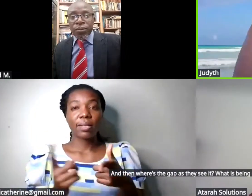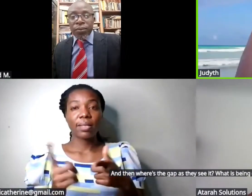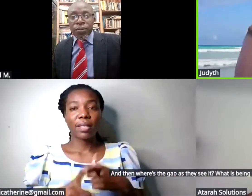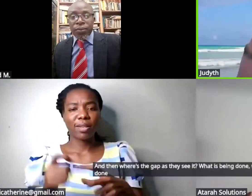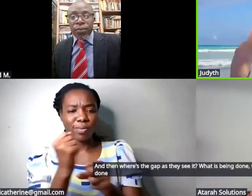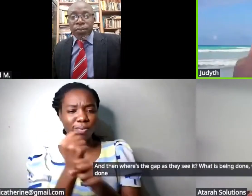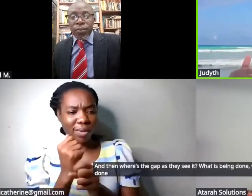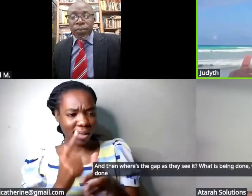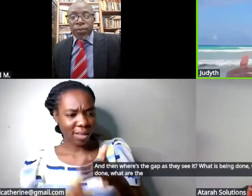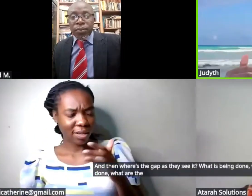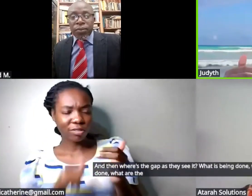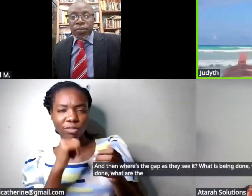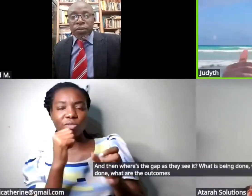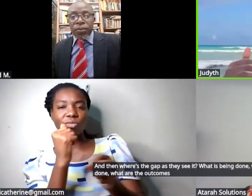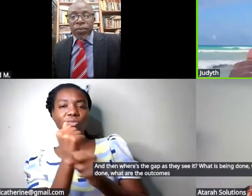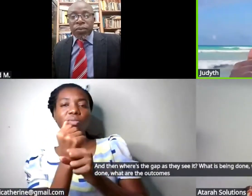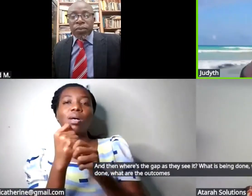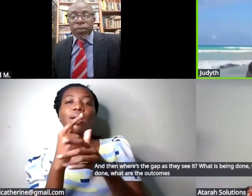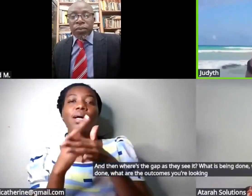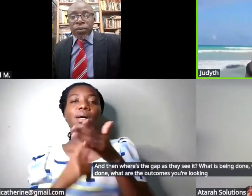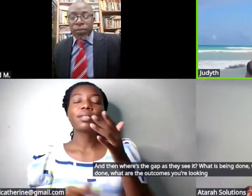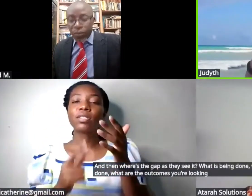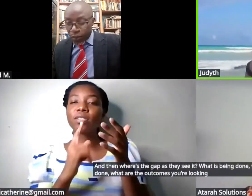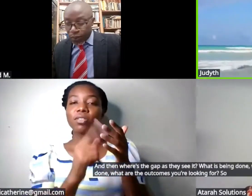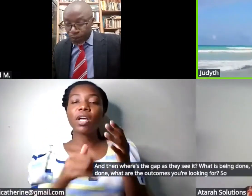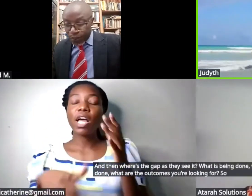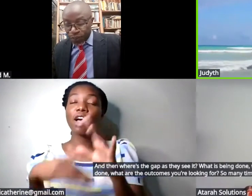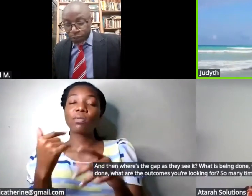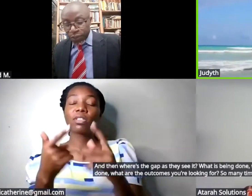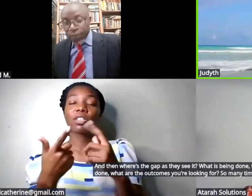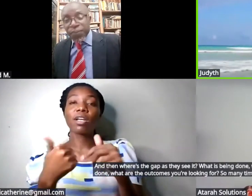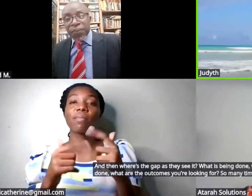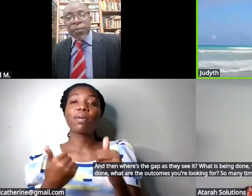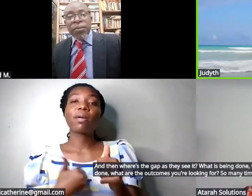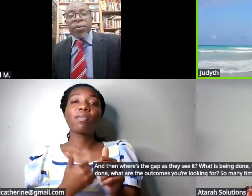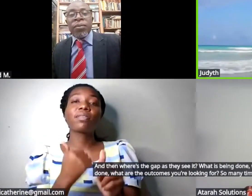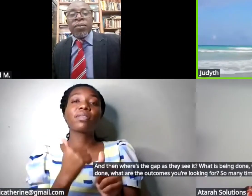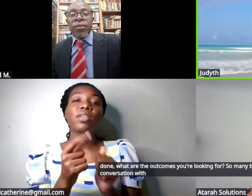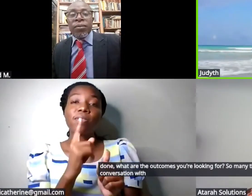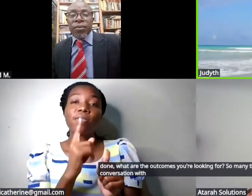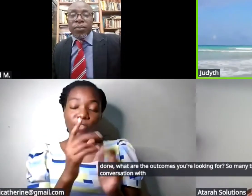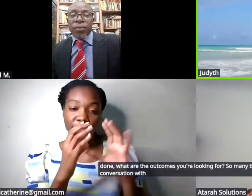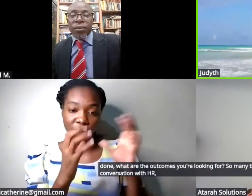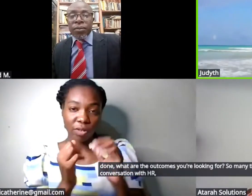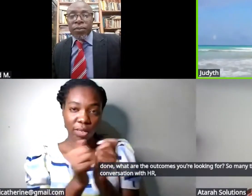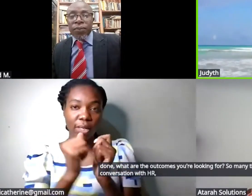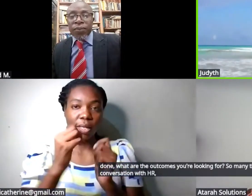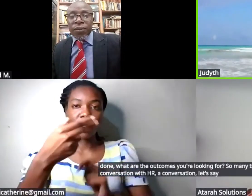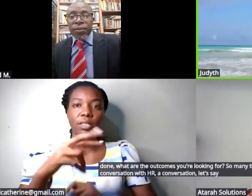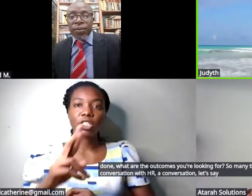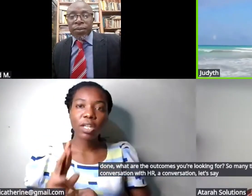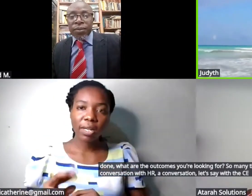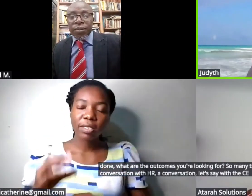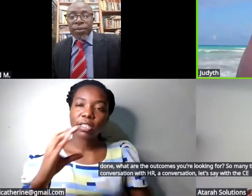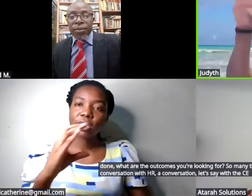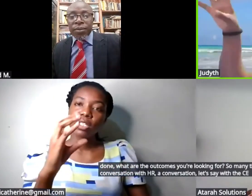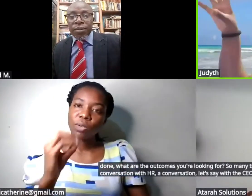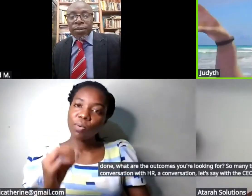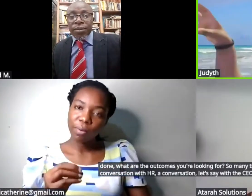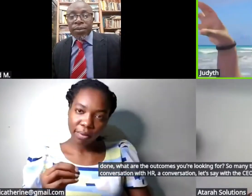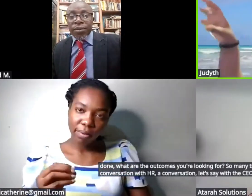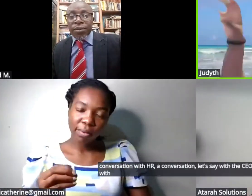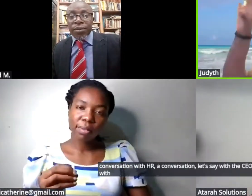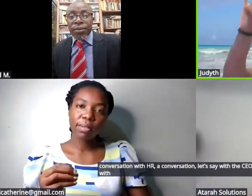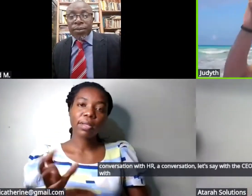are the outcomes you're looking for. So many times it will be a conversation with HR, a conversation, let's say, with the CEO, conversations with select number